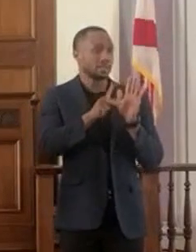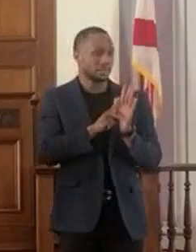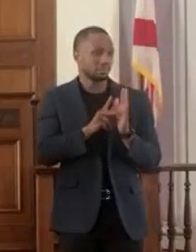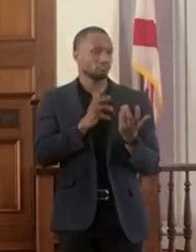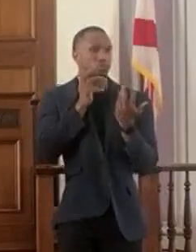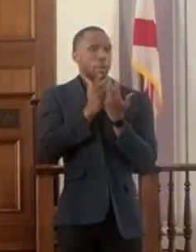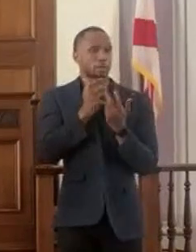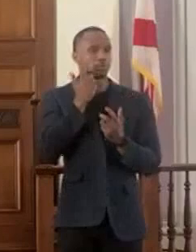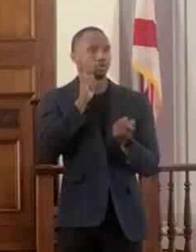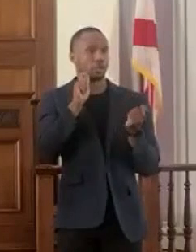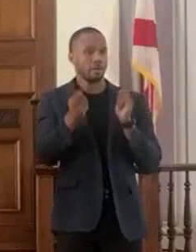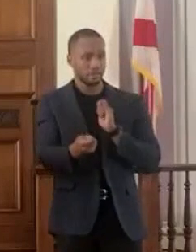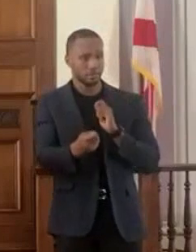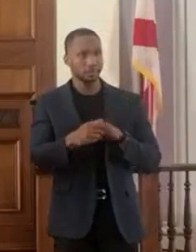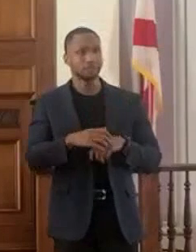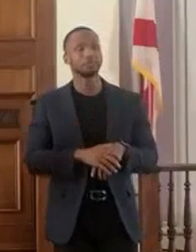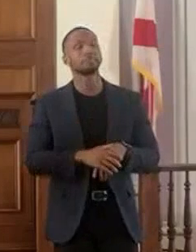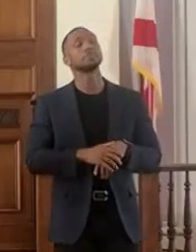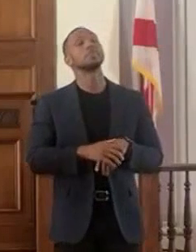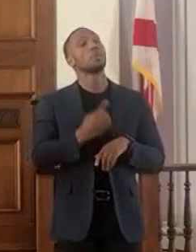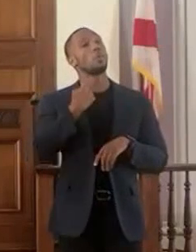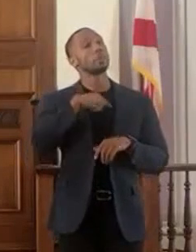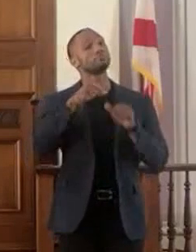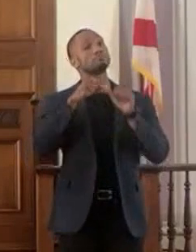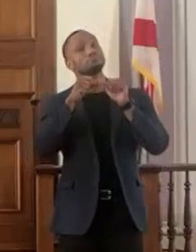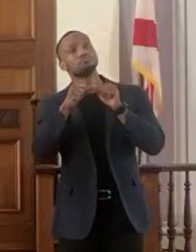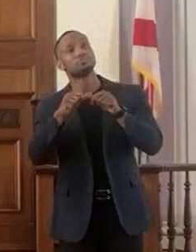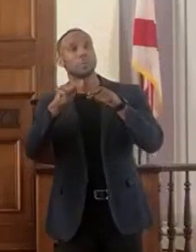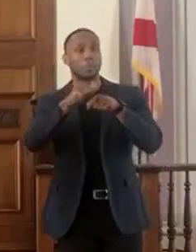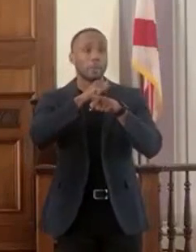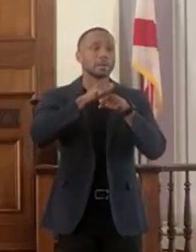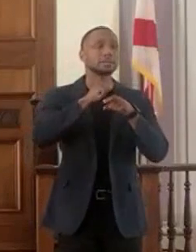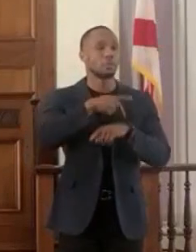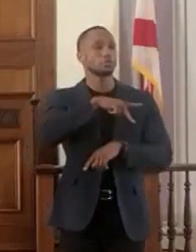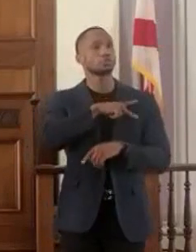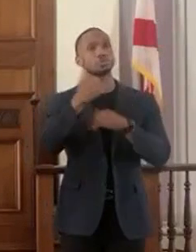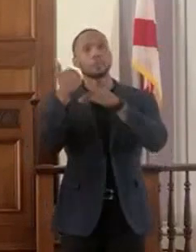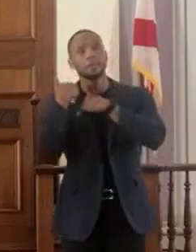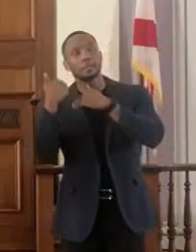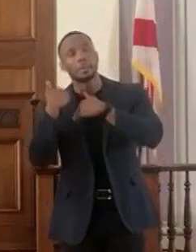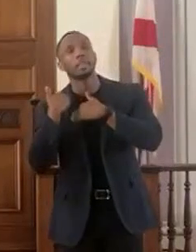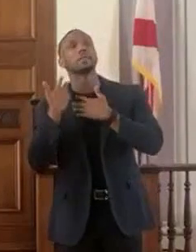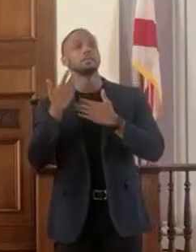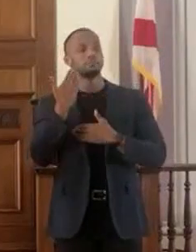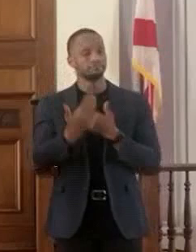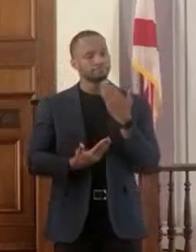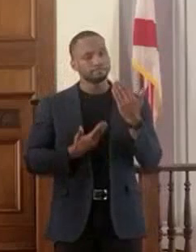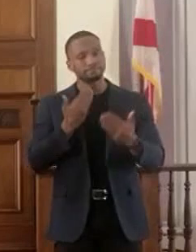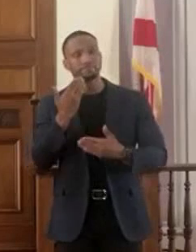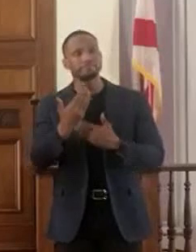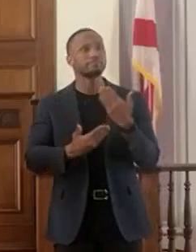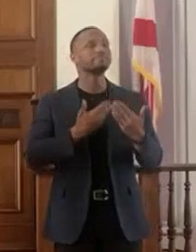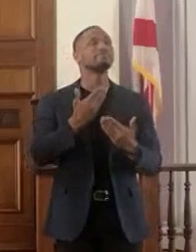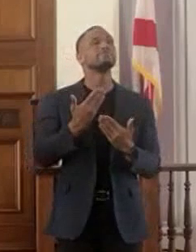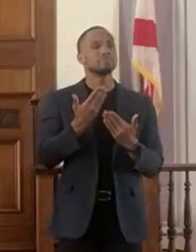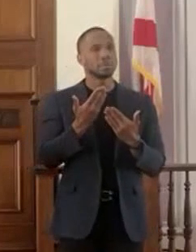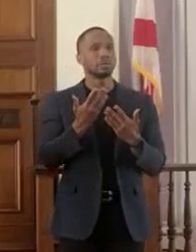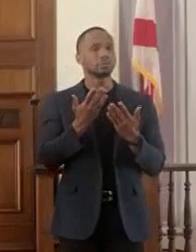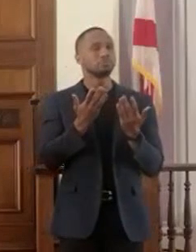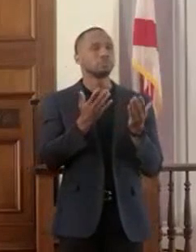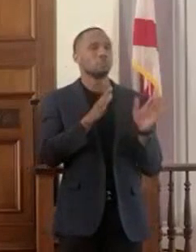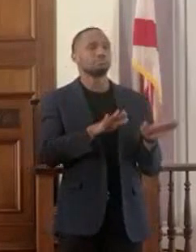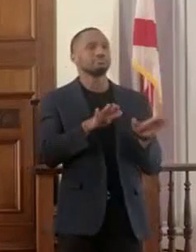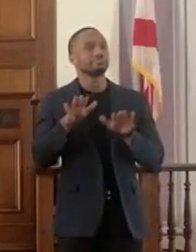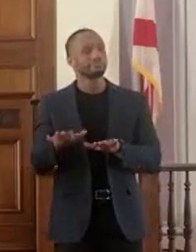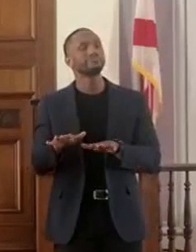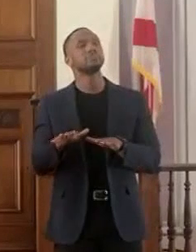change. And as we continue practicing personal responsibility and move forward in easing restrictions, I want